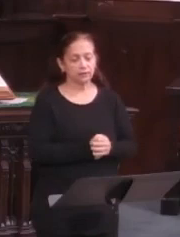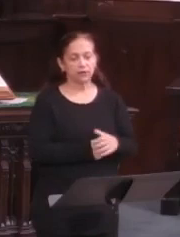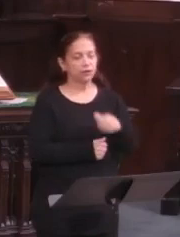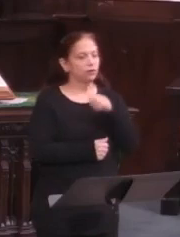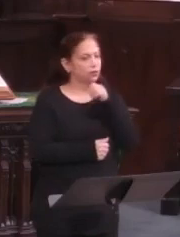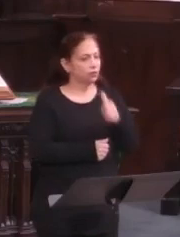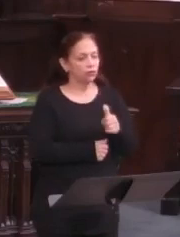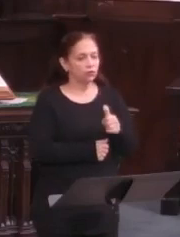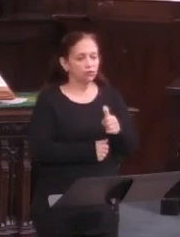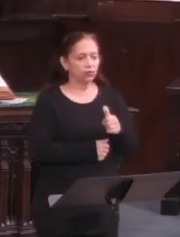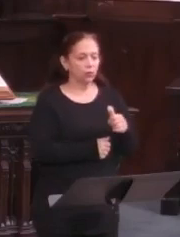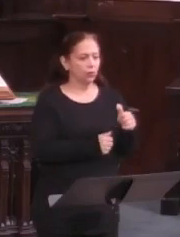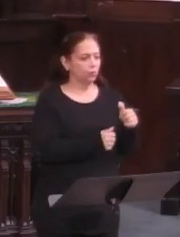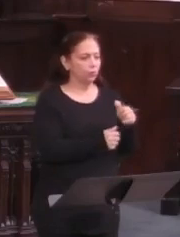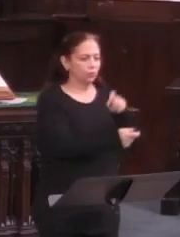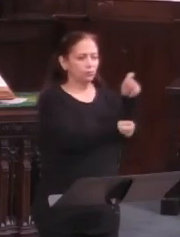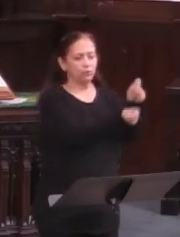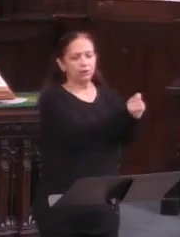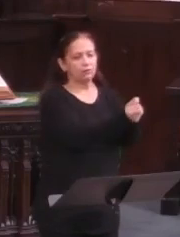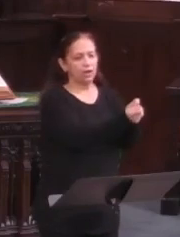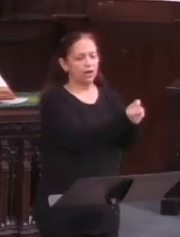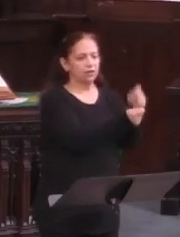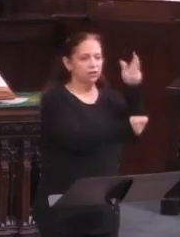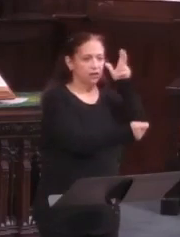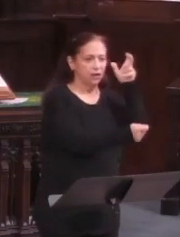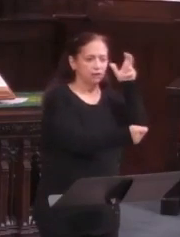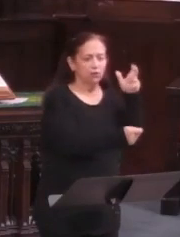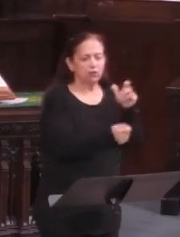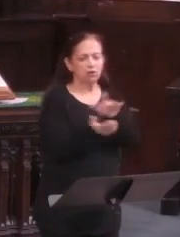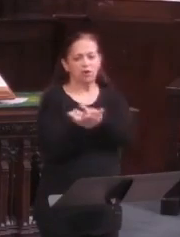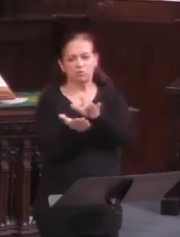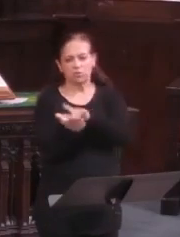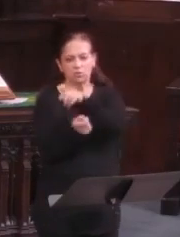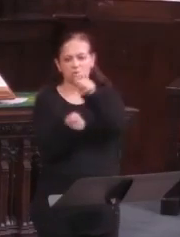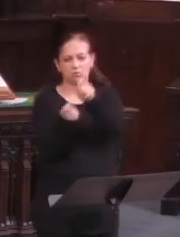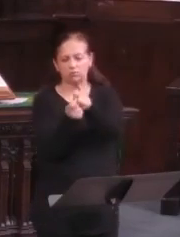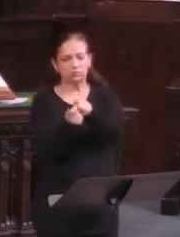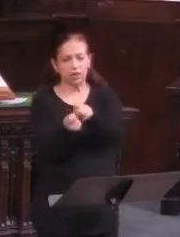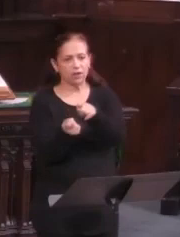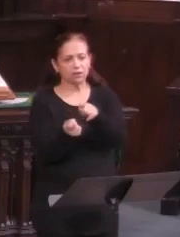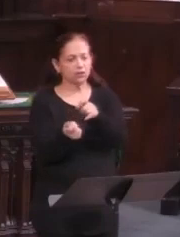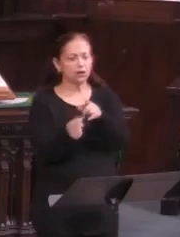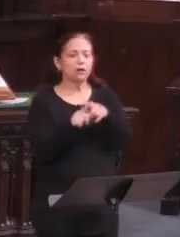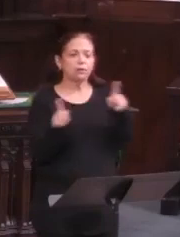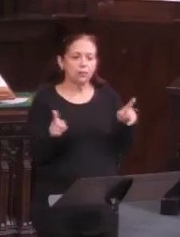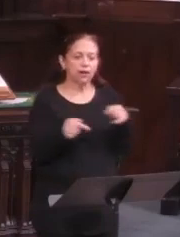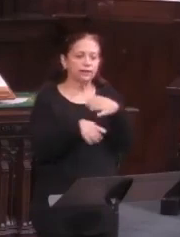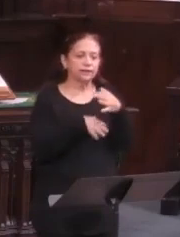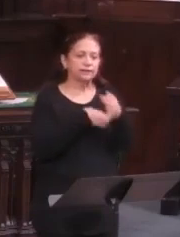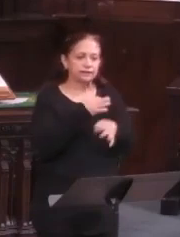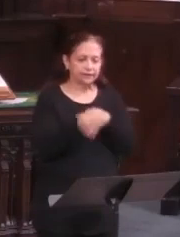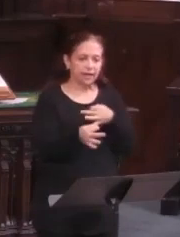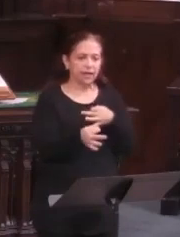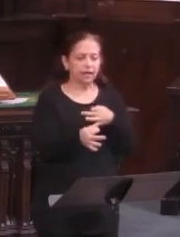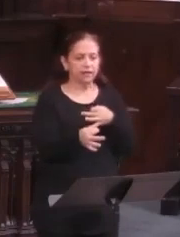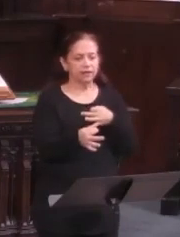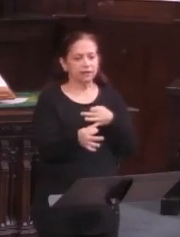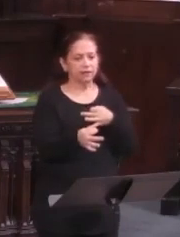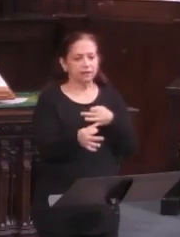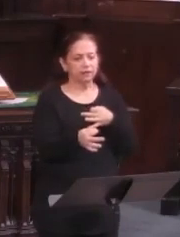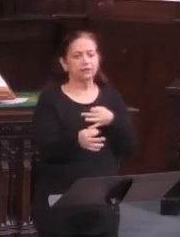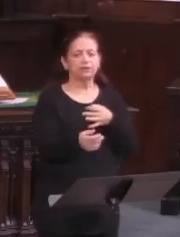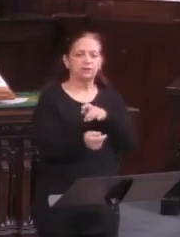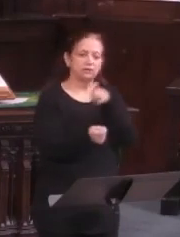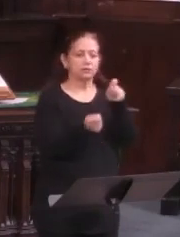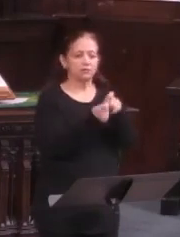not repay evil for evil or abuse for abuse, but on the contrary, repay with a